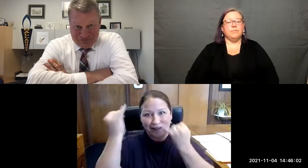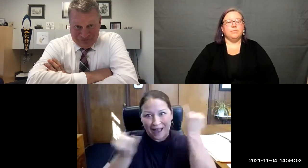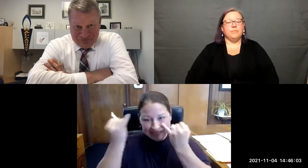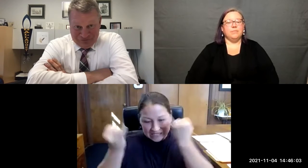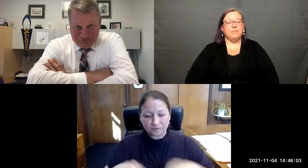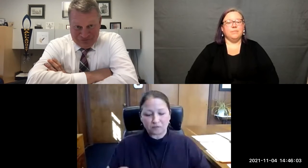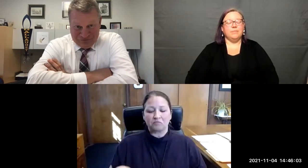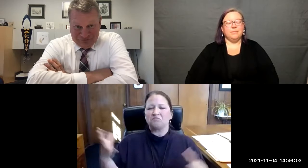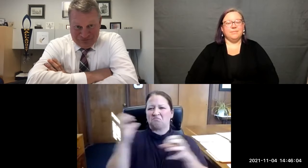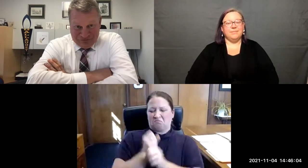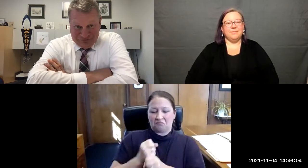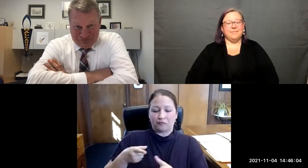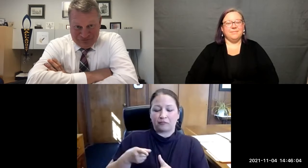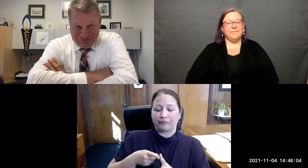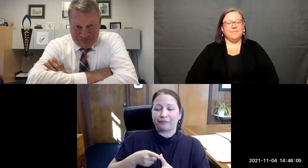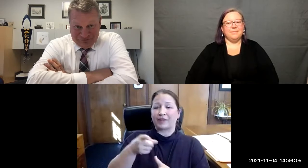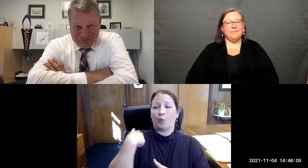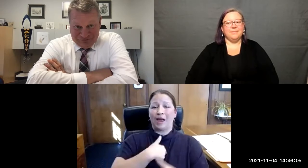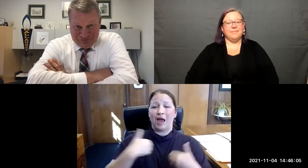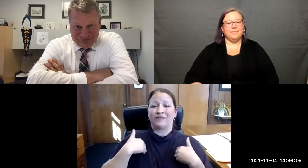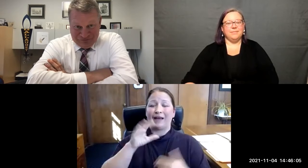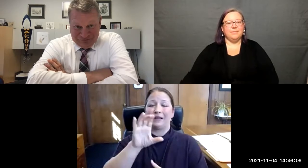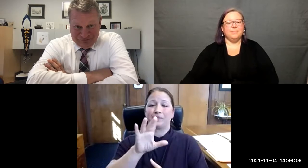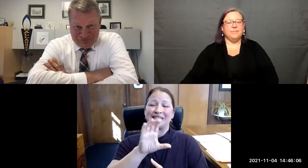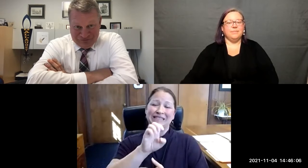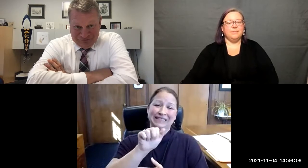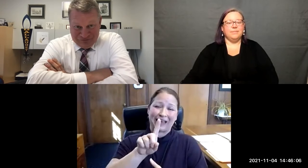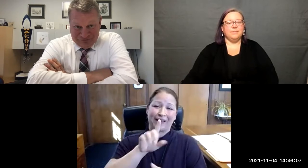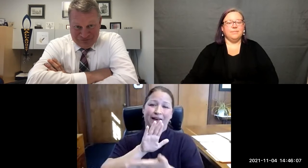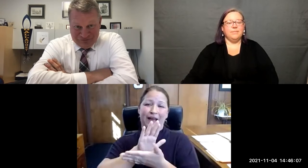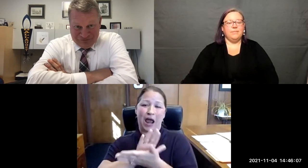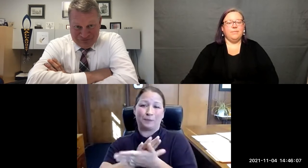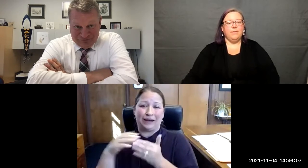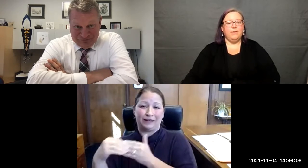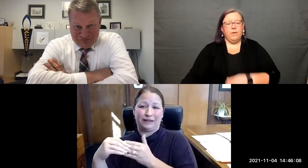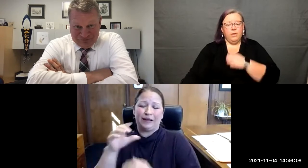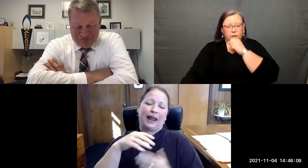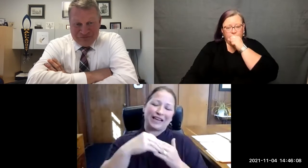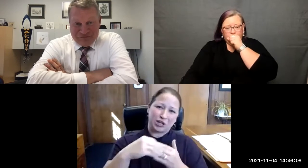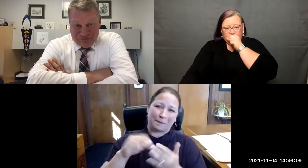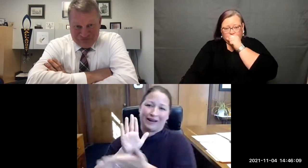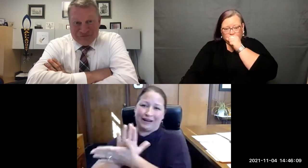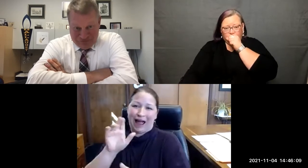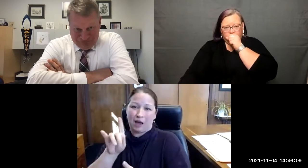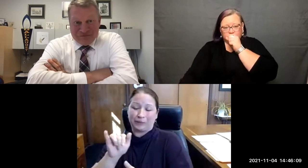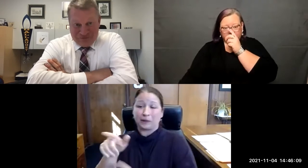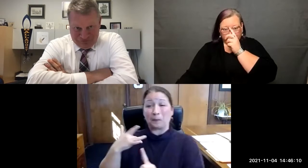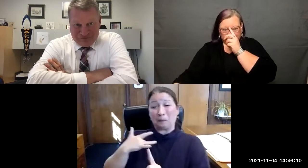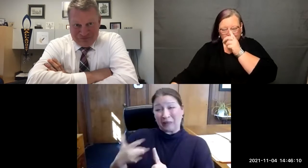what CEASD can do, there are a lot of great ideas offered. We did talk about CEASD and the Leadership